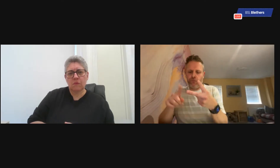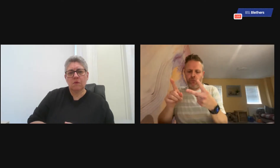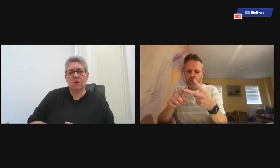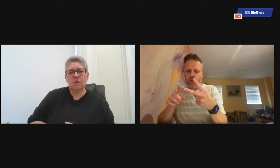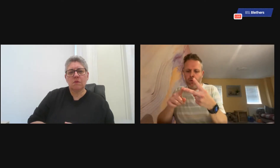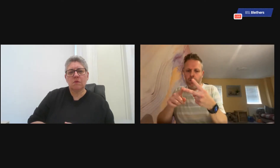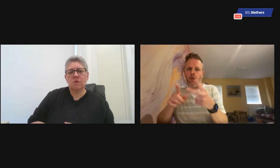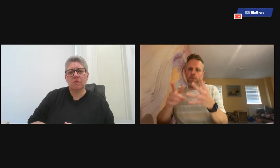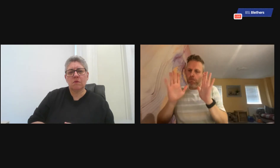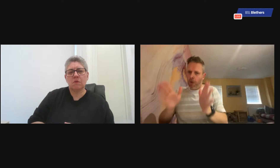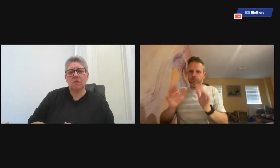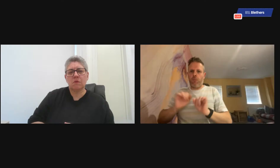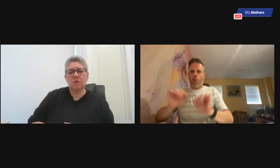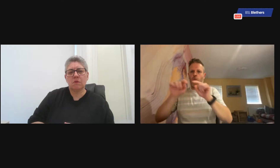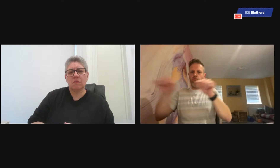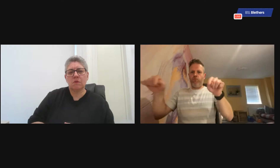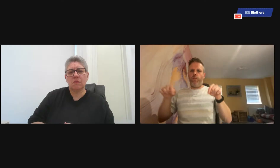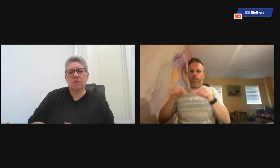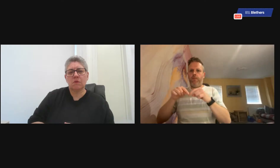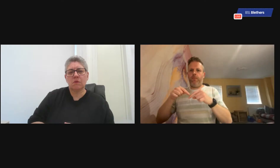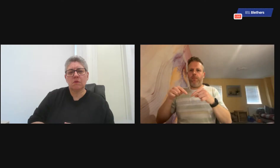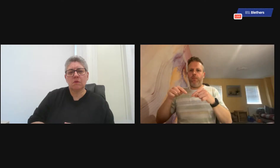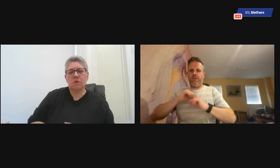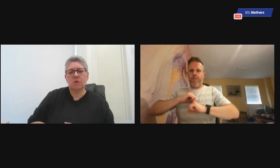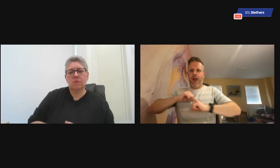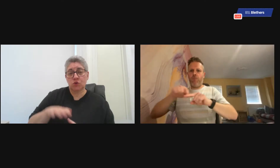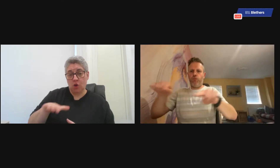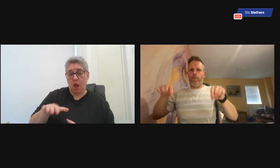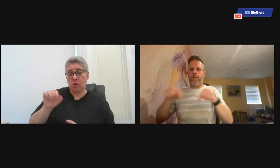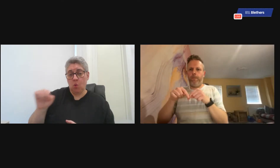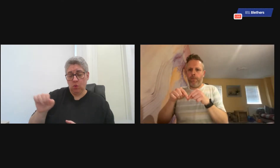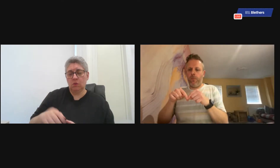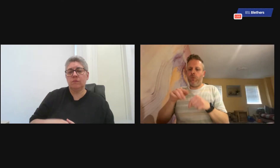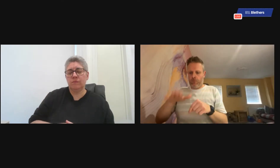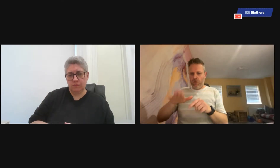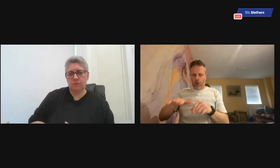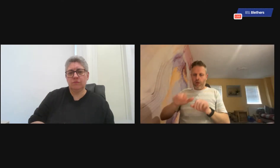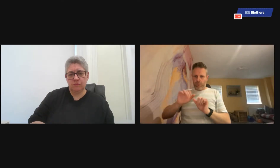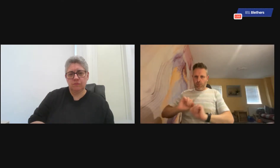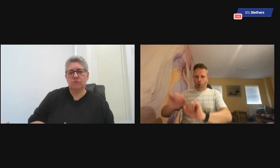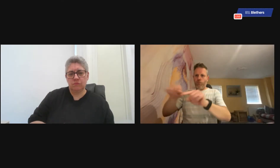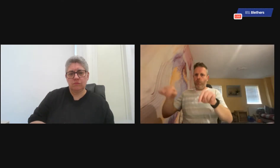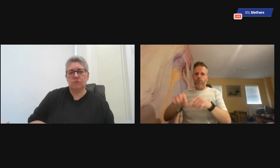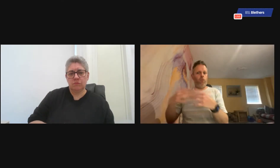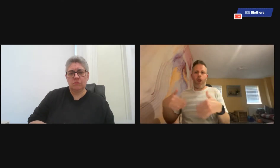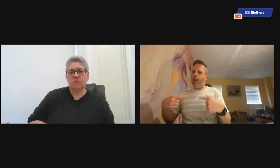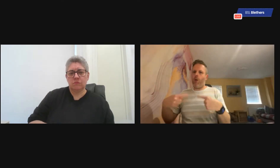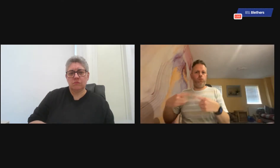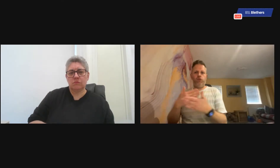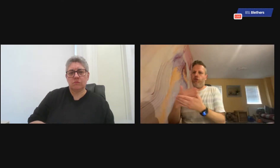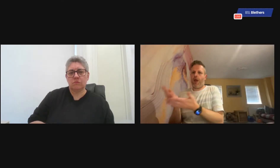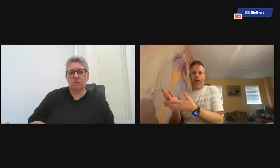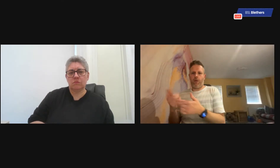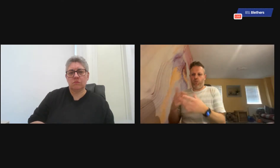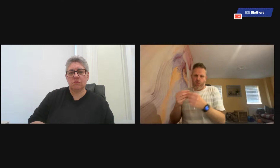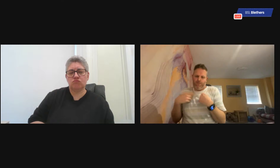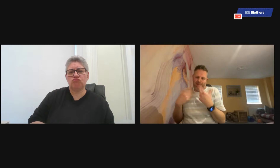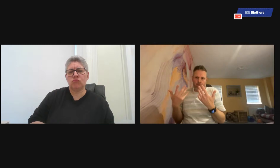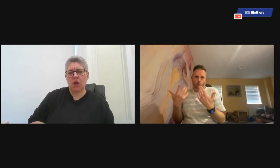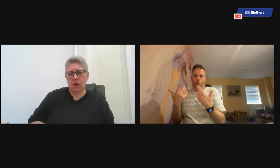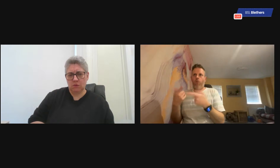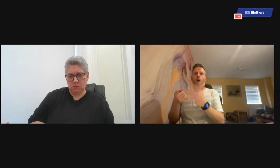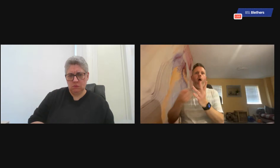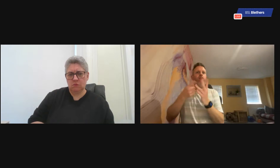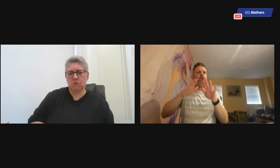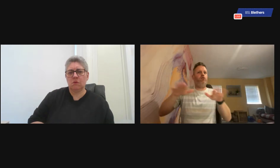rule. So, yeah, over 21. Secondly, you must have a room for the child, there must be a space. So, they have an independent room,